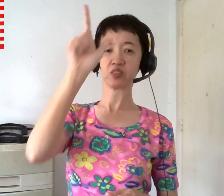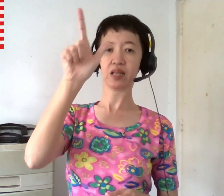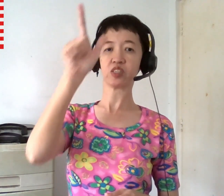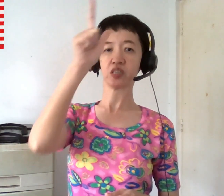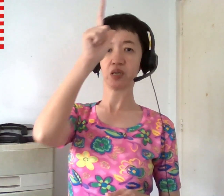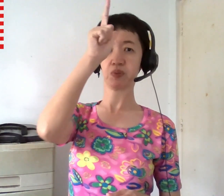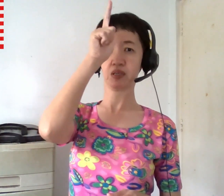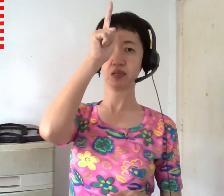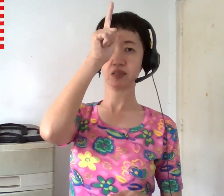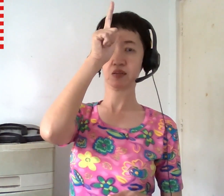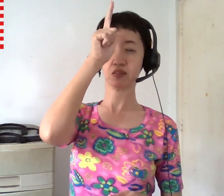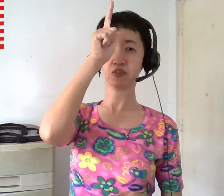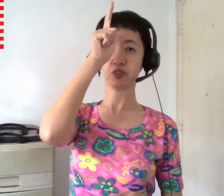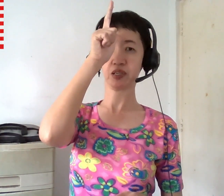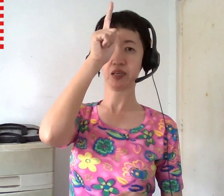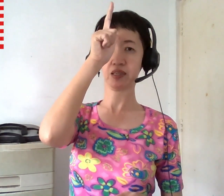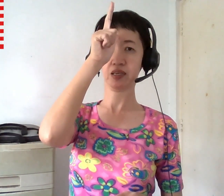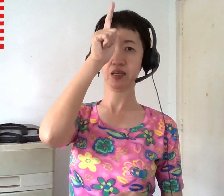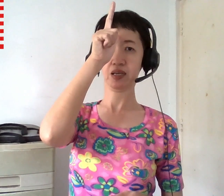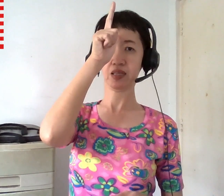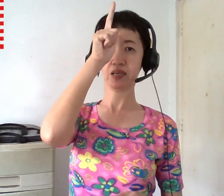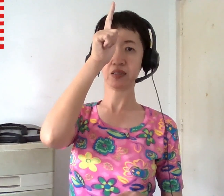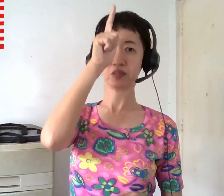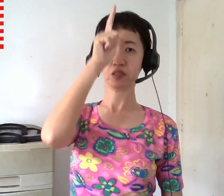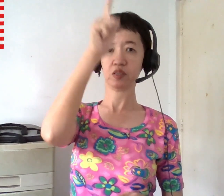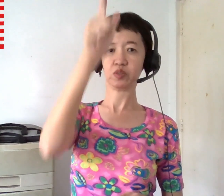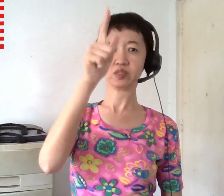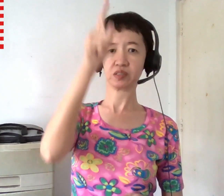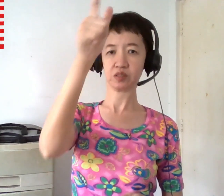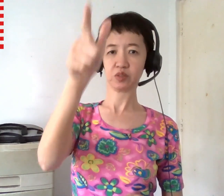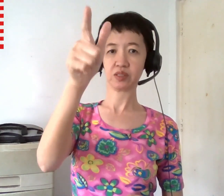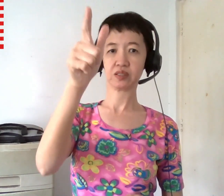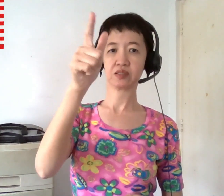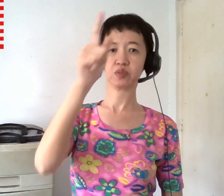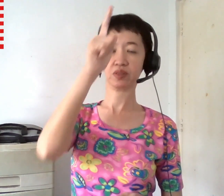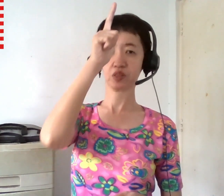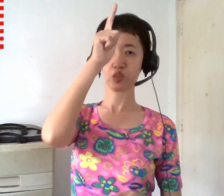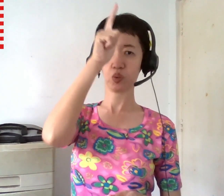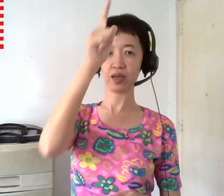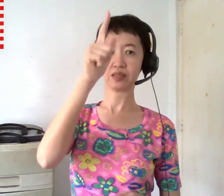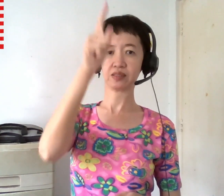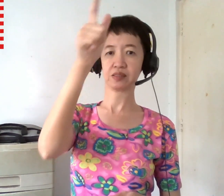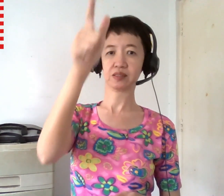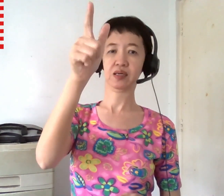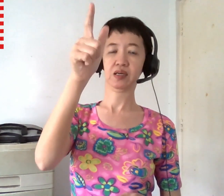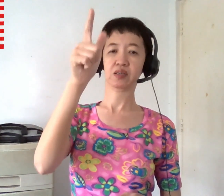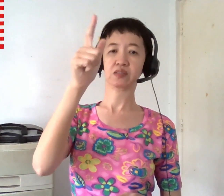L shape and then on your forehead, and then you just do this twice because